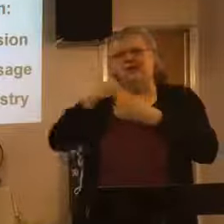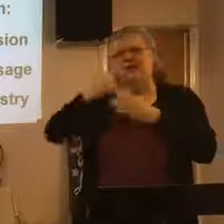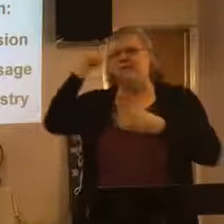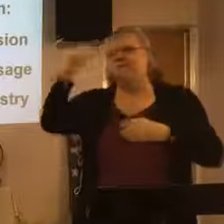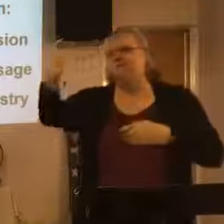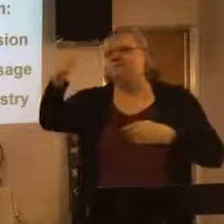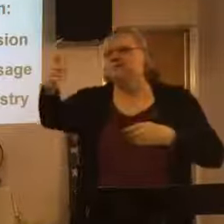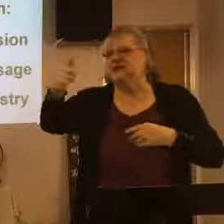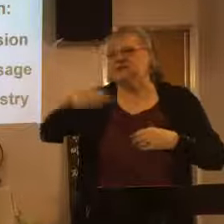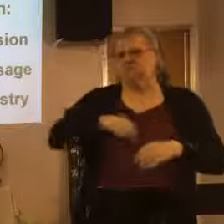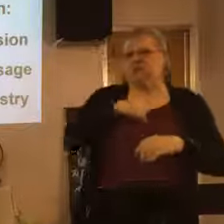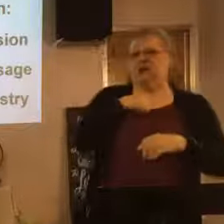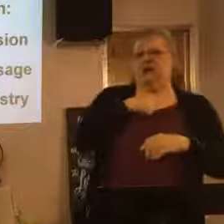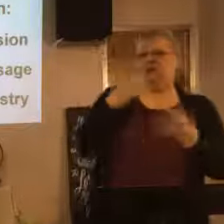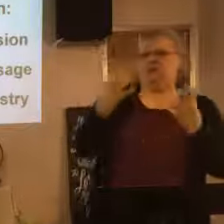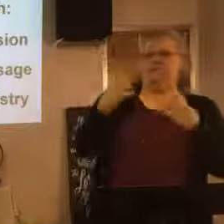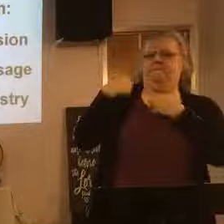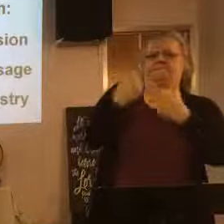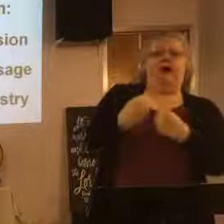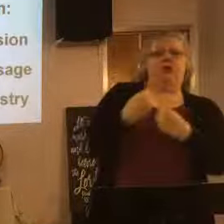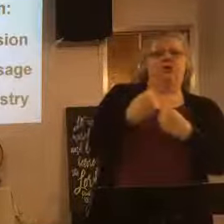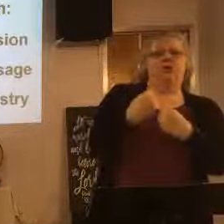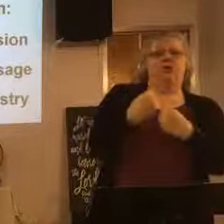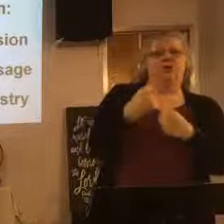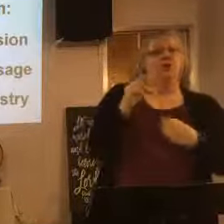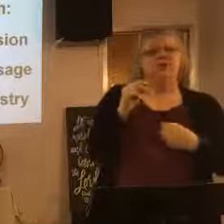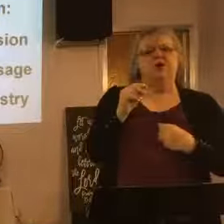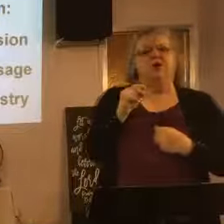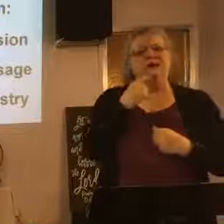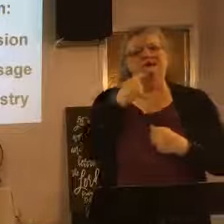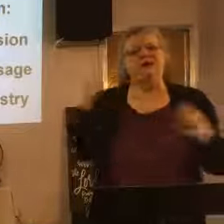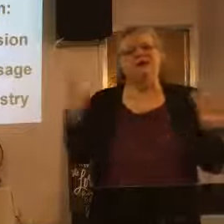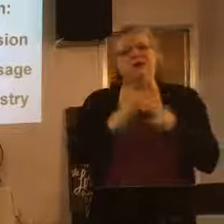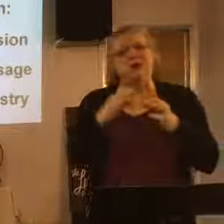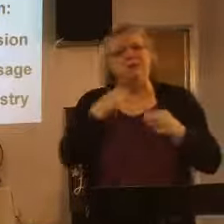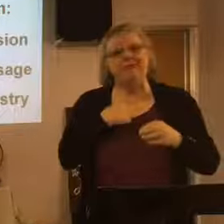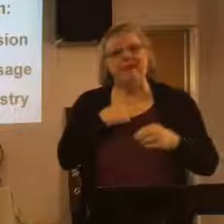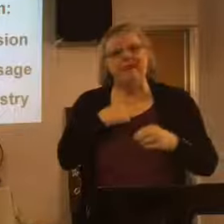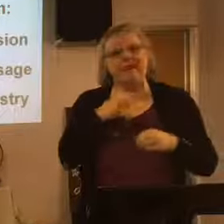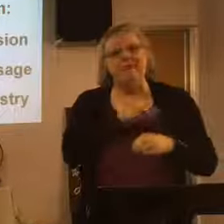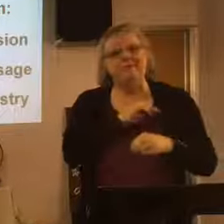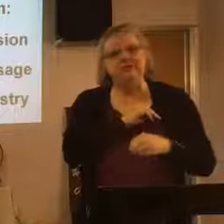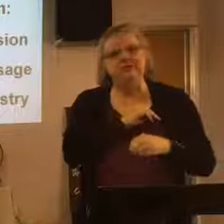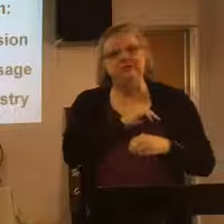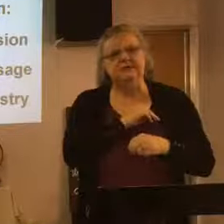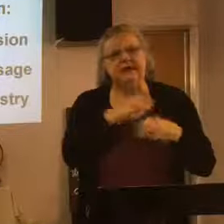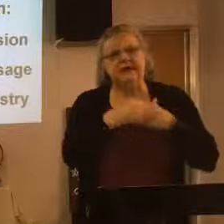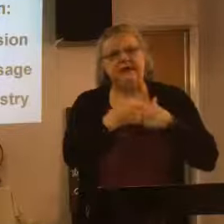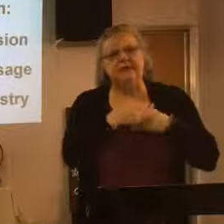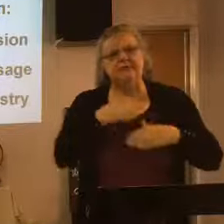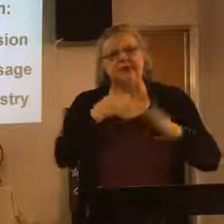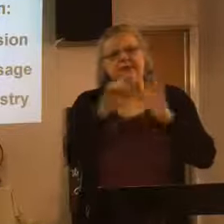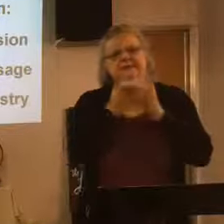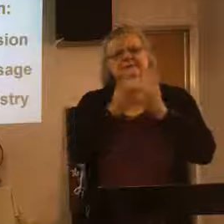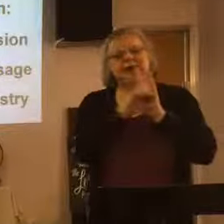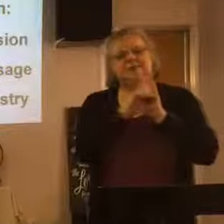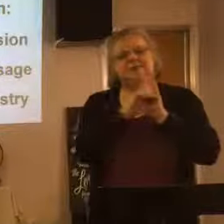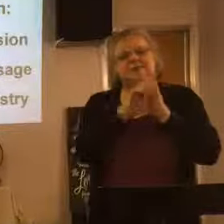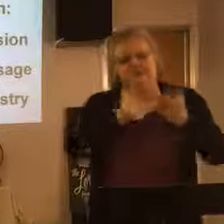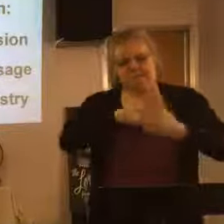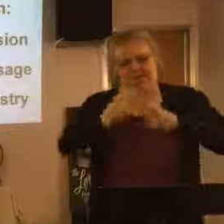who want to exercise power. He's saying, join me on mission. Copy my example.